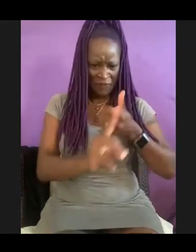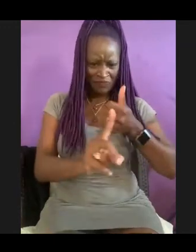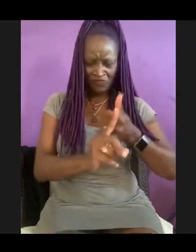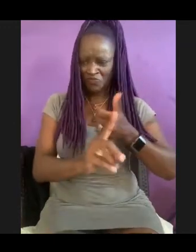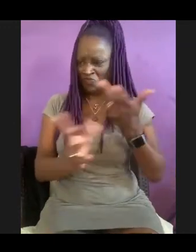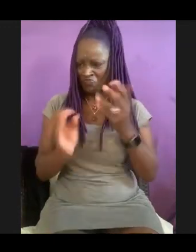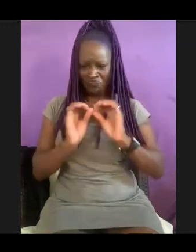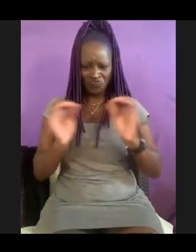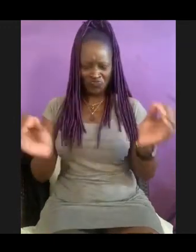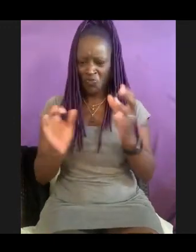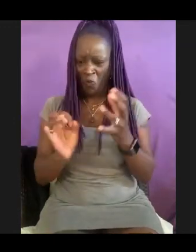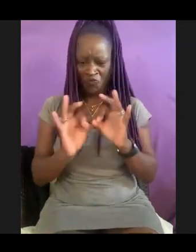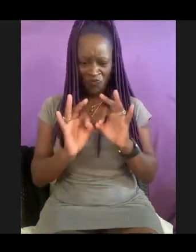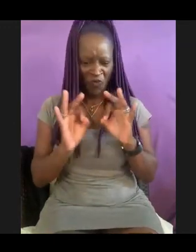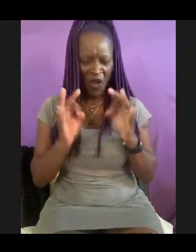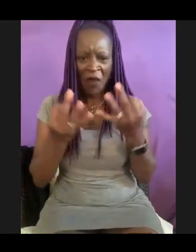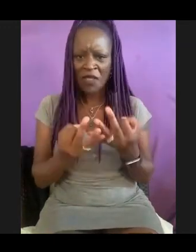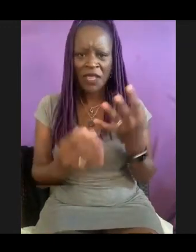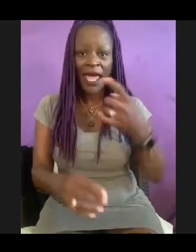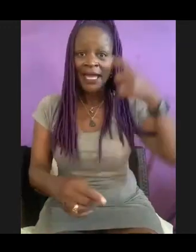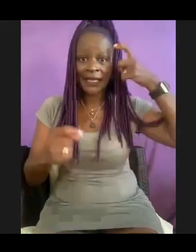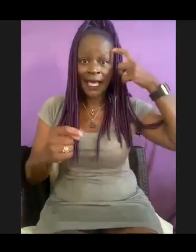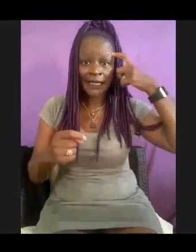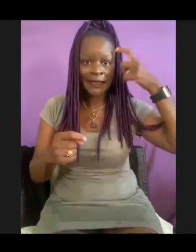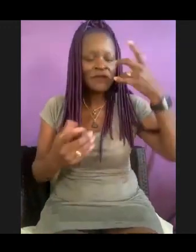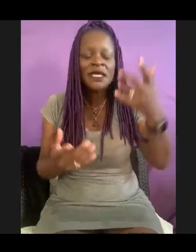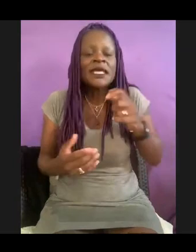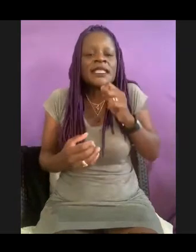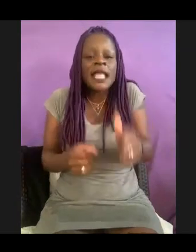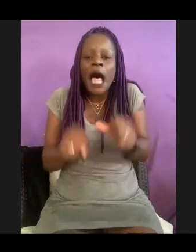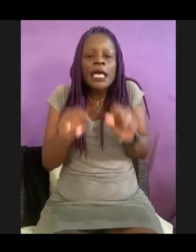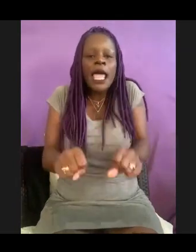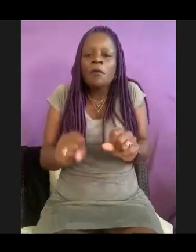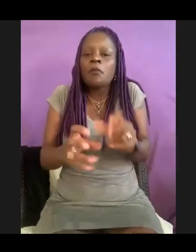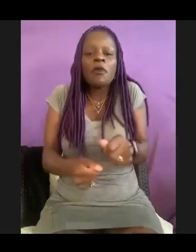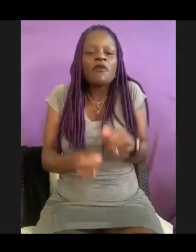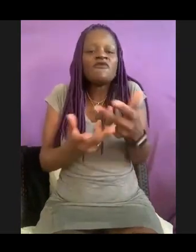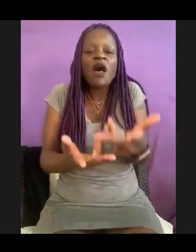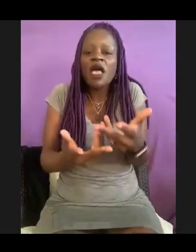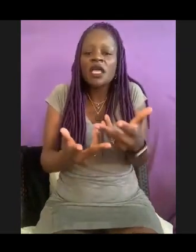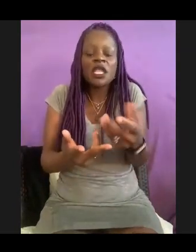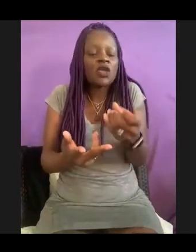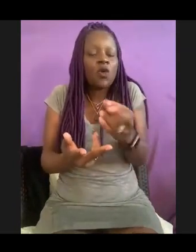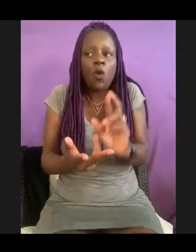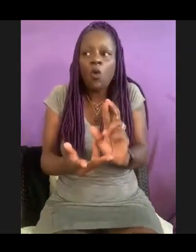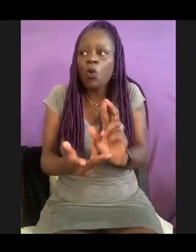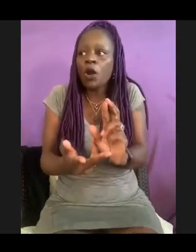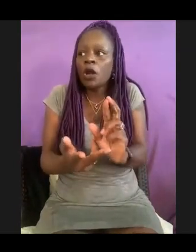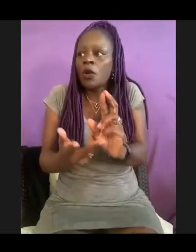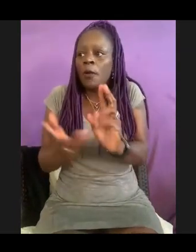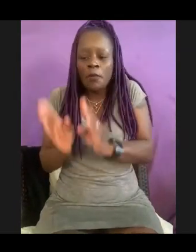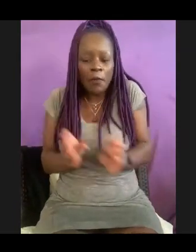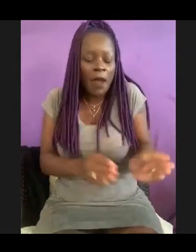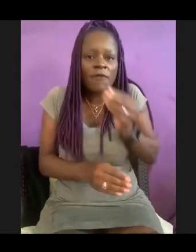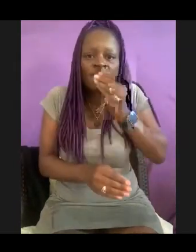family and that cognitively was incapable of providing or preparing food for himself.